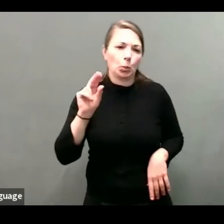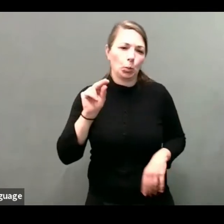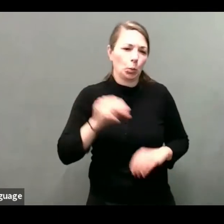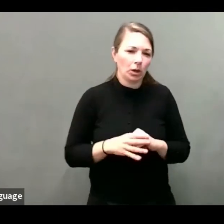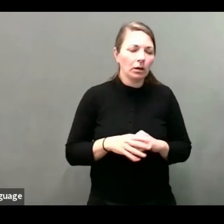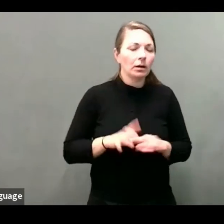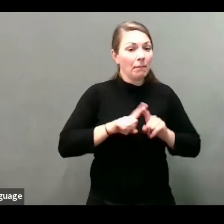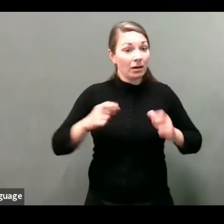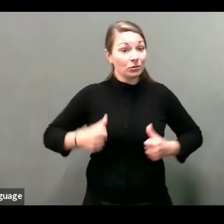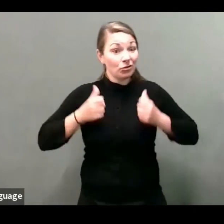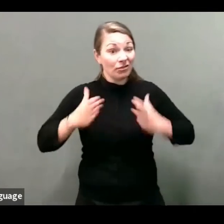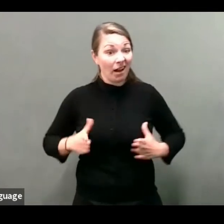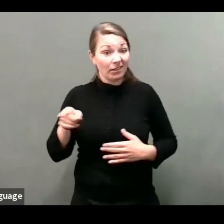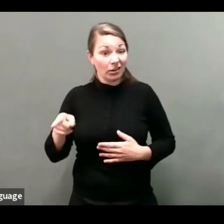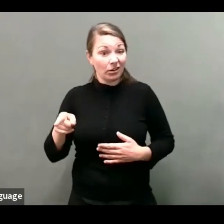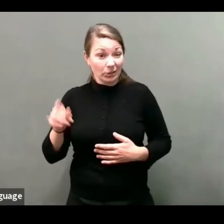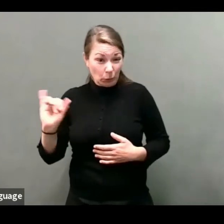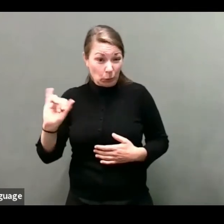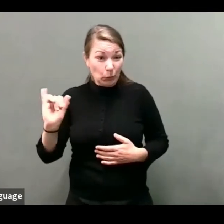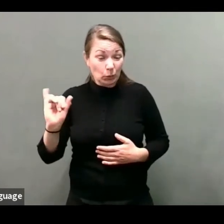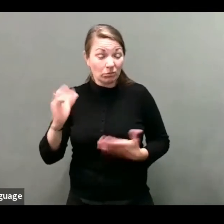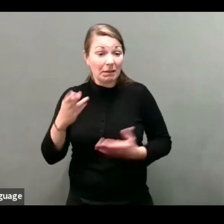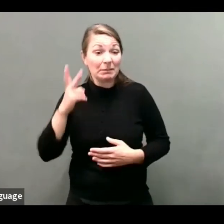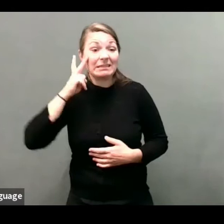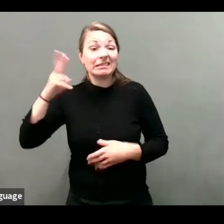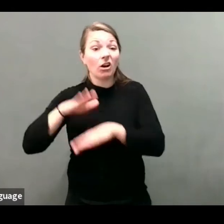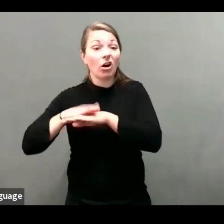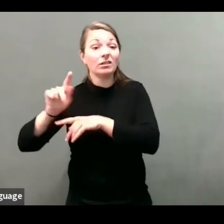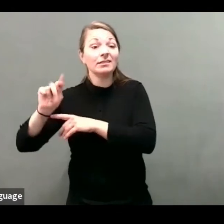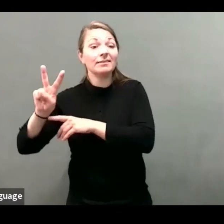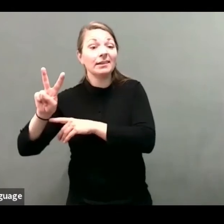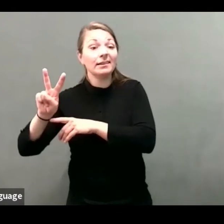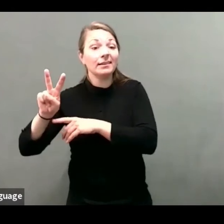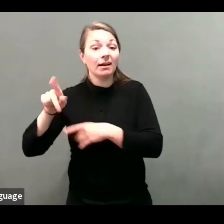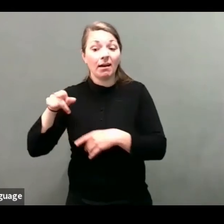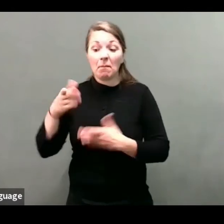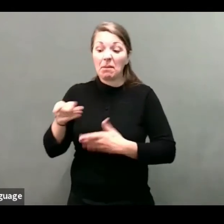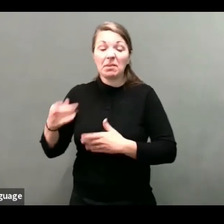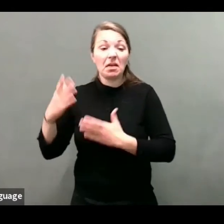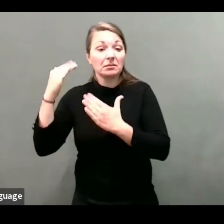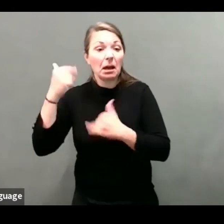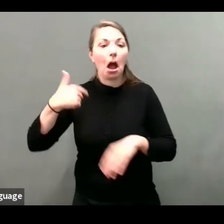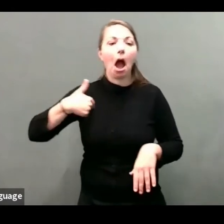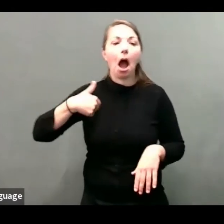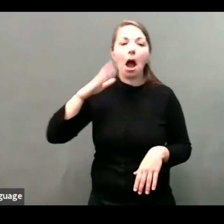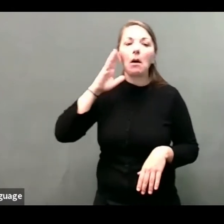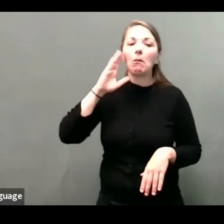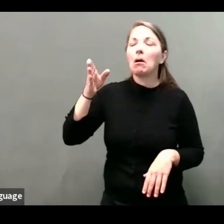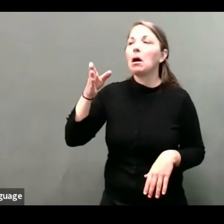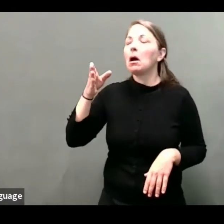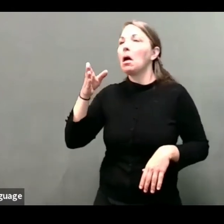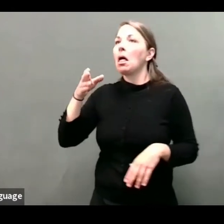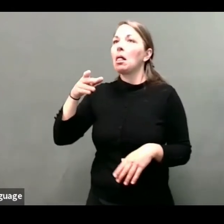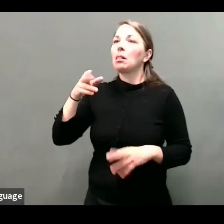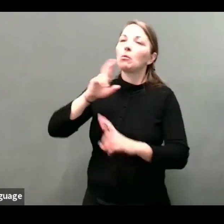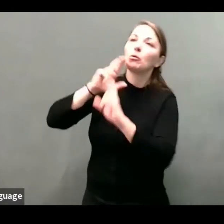survivors too. If a survivor expects that they're going to report to the police and then the person will be arrested and then they'll go to